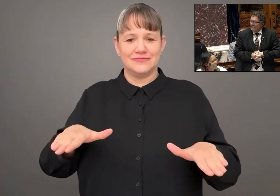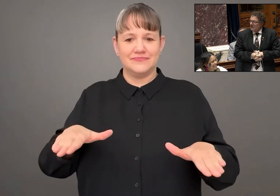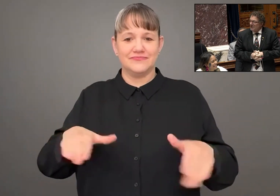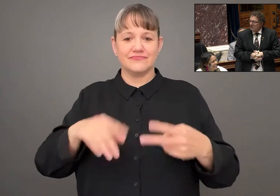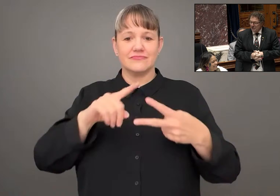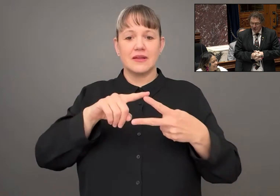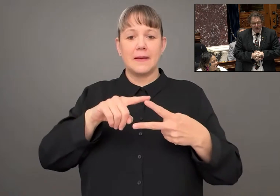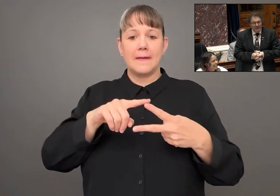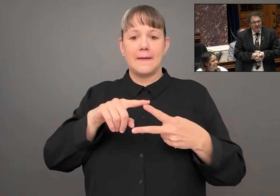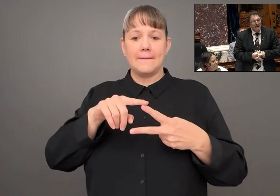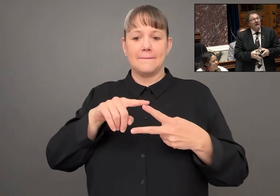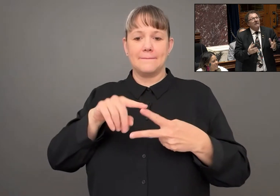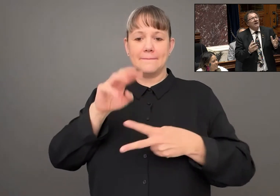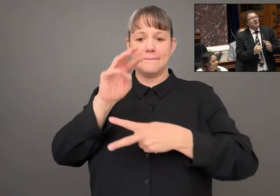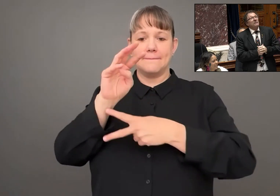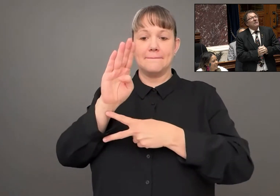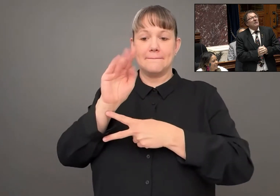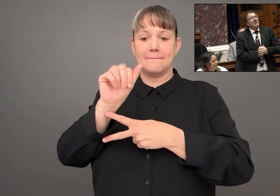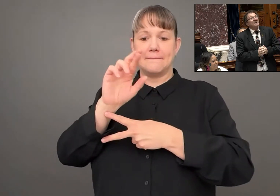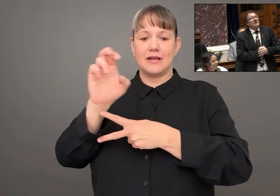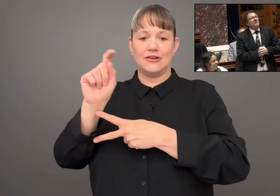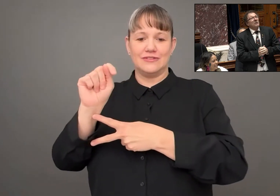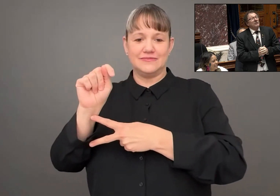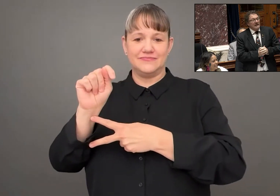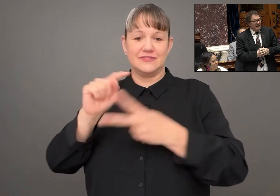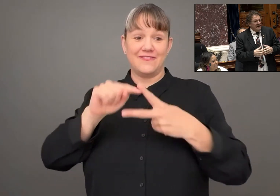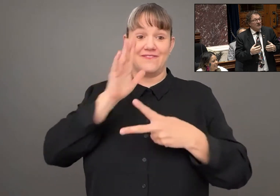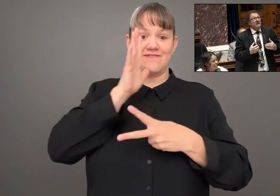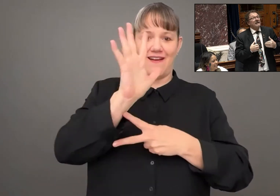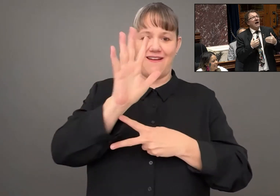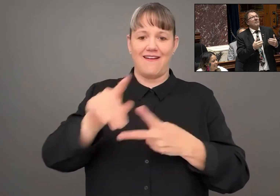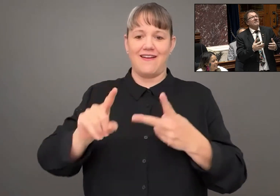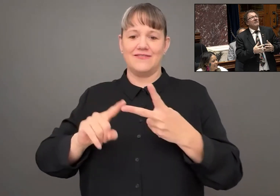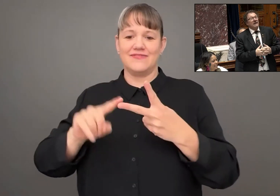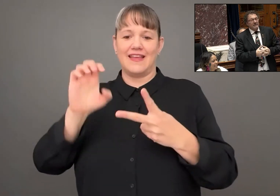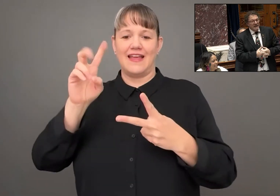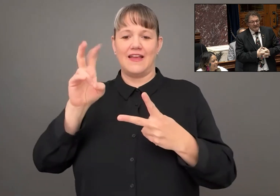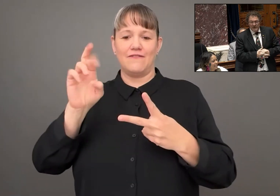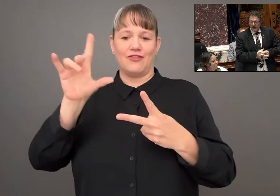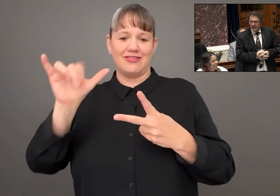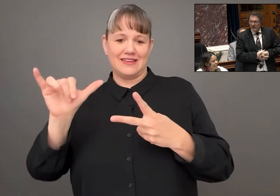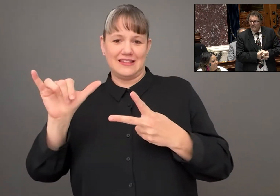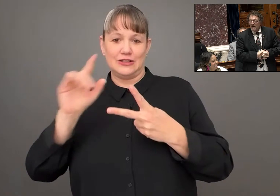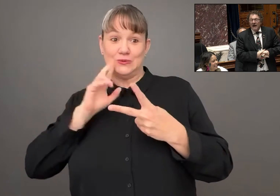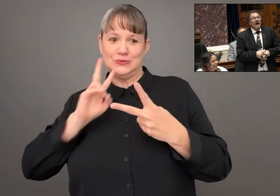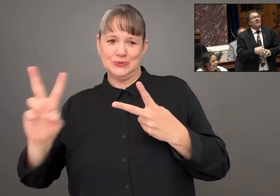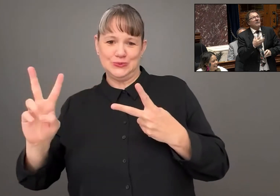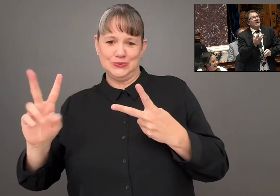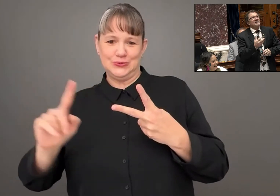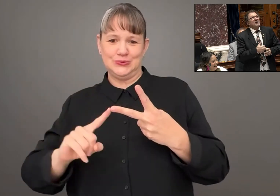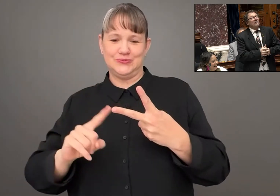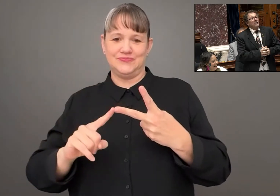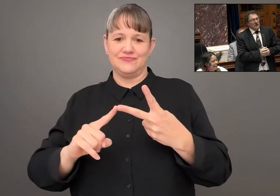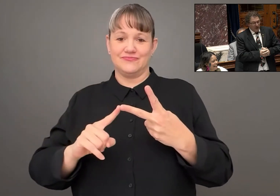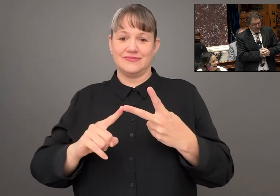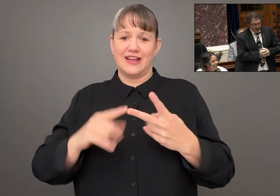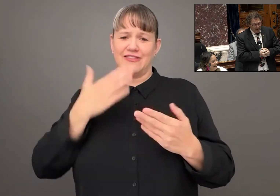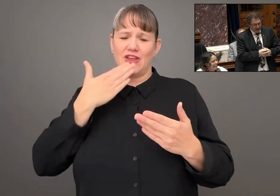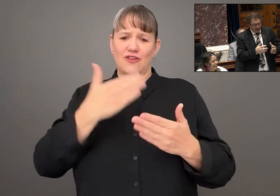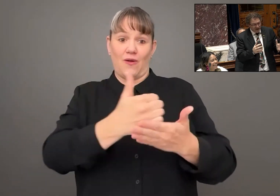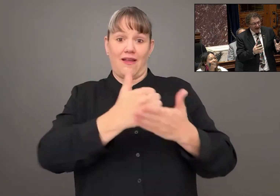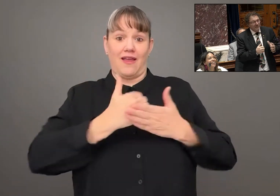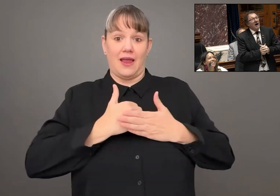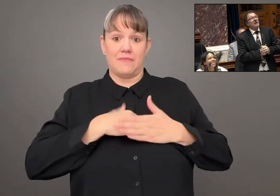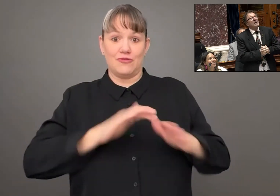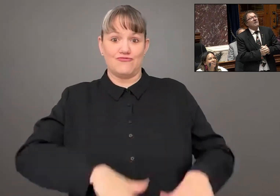granddaughter Everly, who's 2. Thank you for raising 4 great kids. I was going to say helping me raise, but let's be truthful. For raising our 4 children.